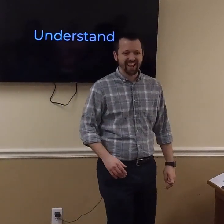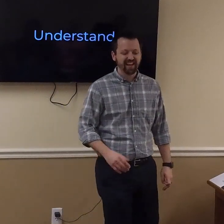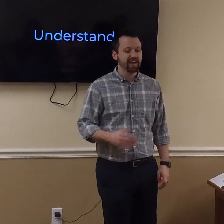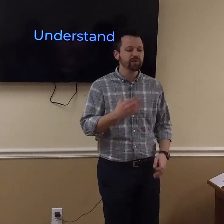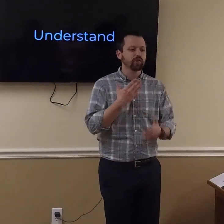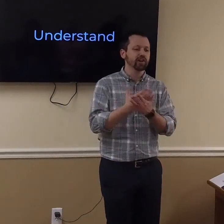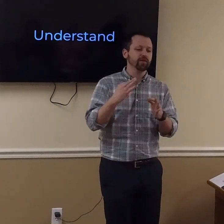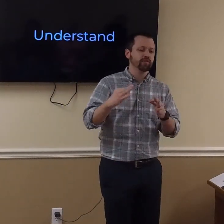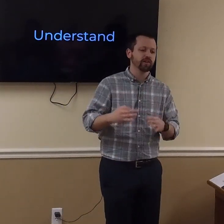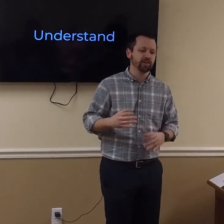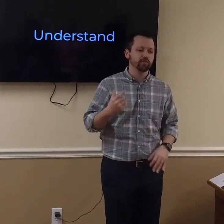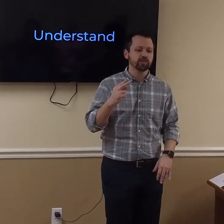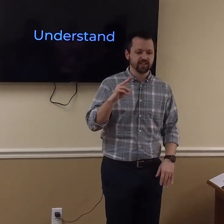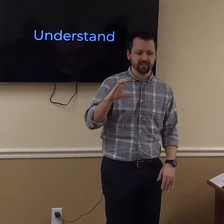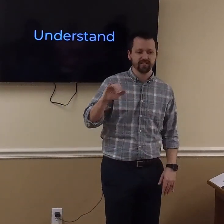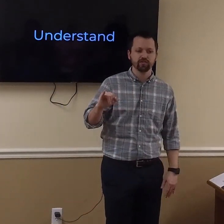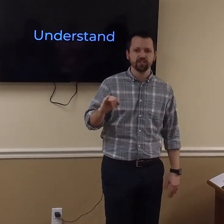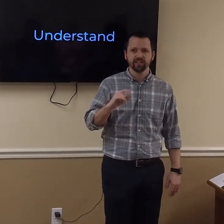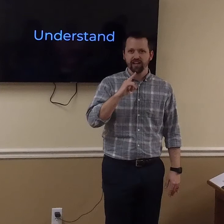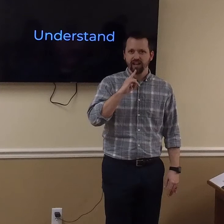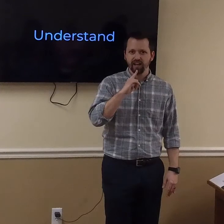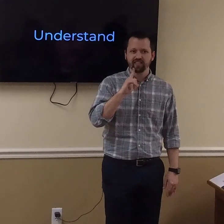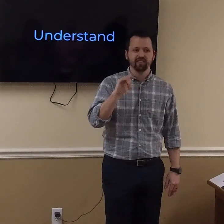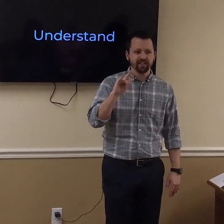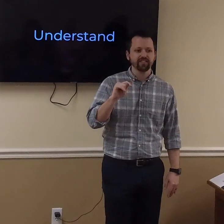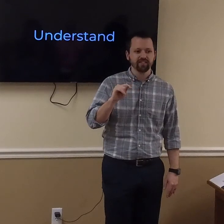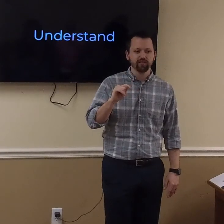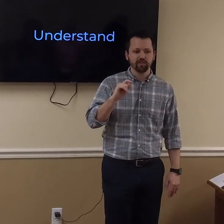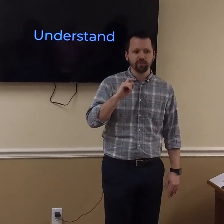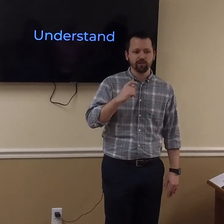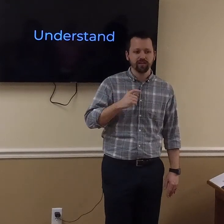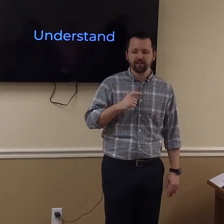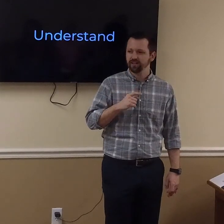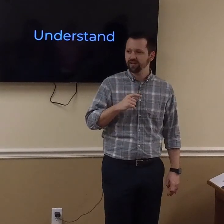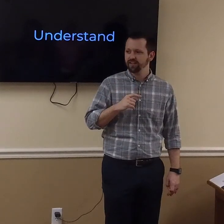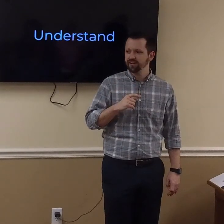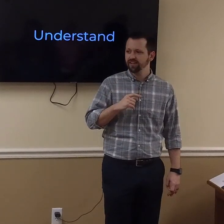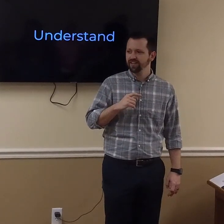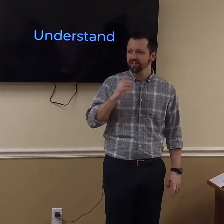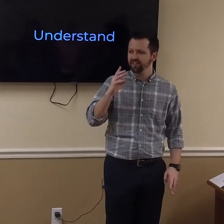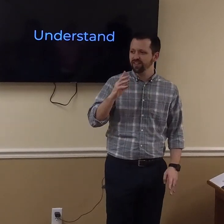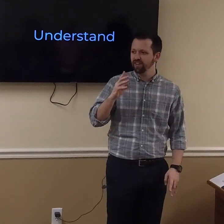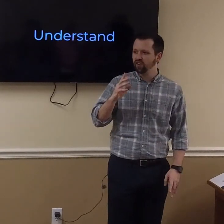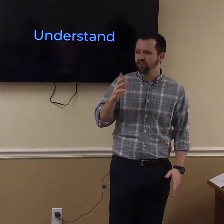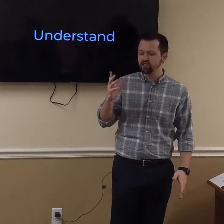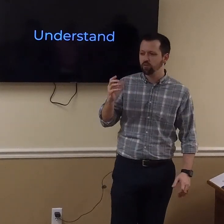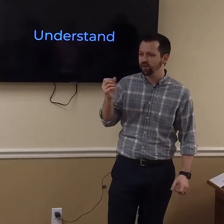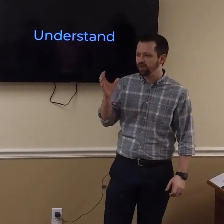Yeah, it means we're good. It means we're good. Gucci. Yeah. It's lit. It's really We cool. make up weird things for like stuff. Oh, there are so many weird